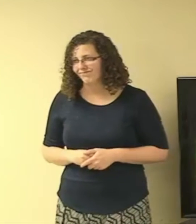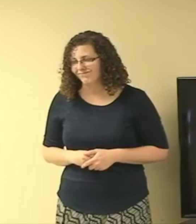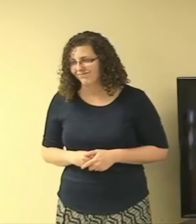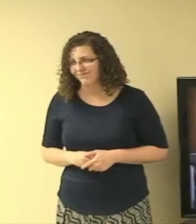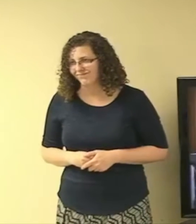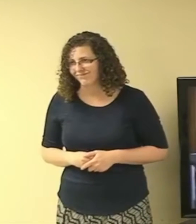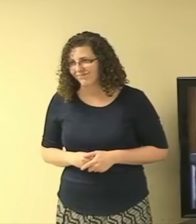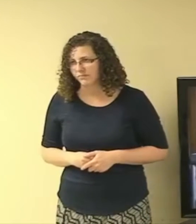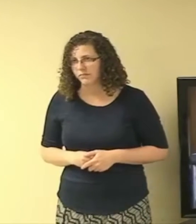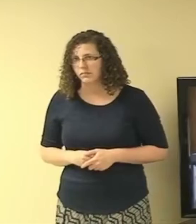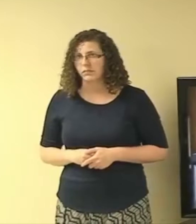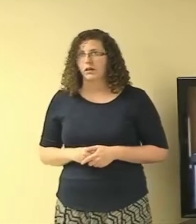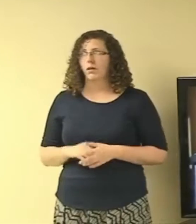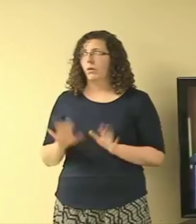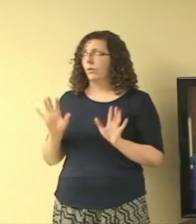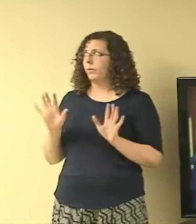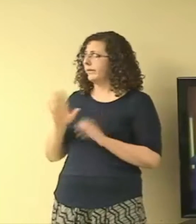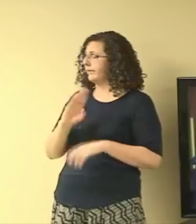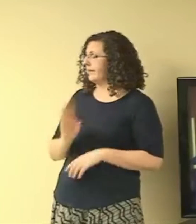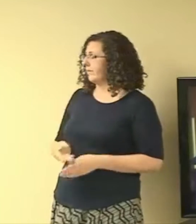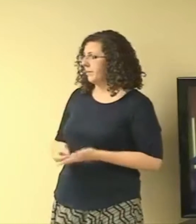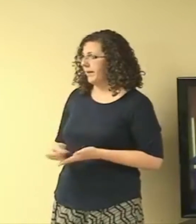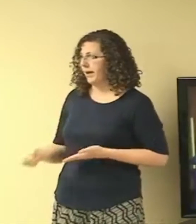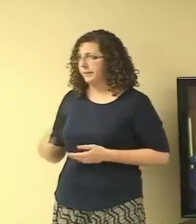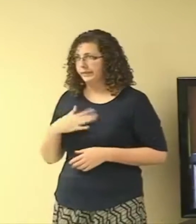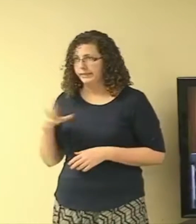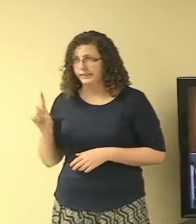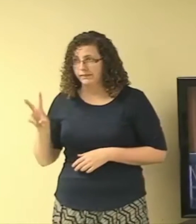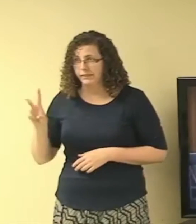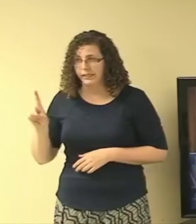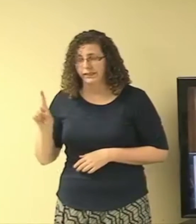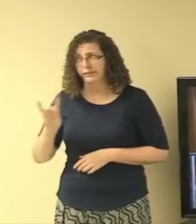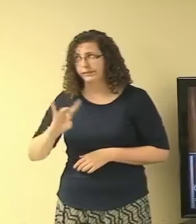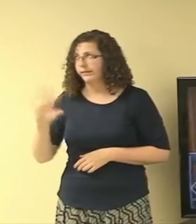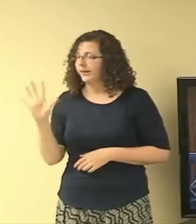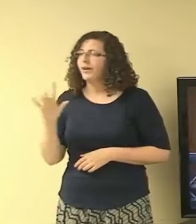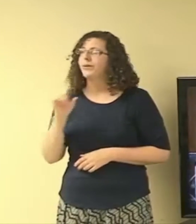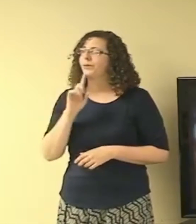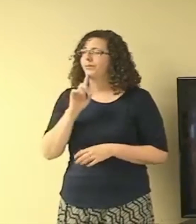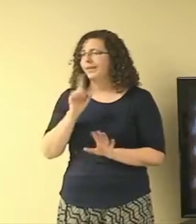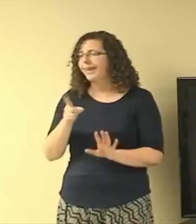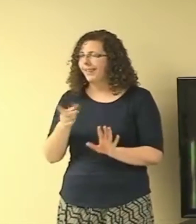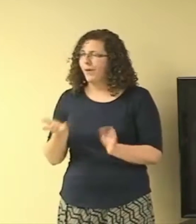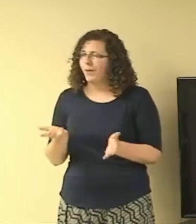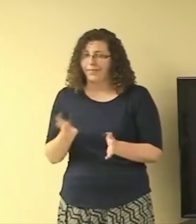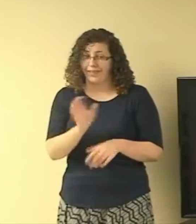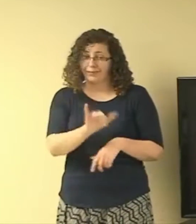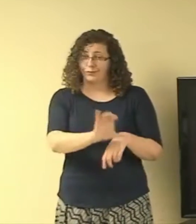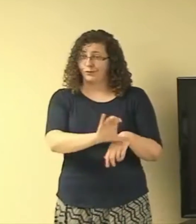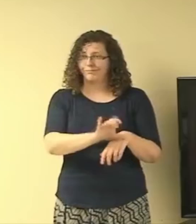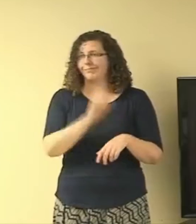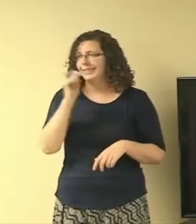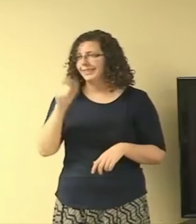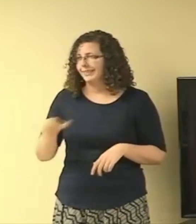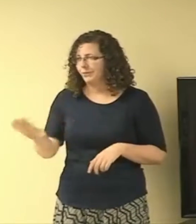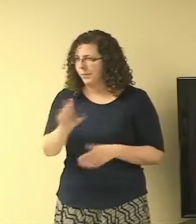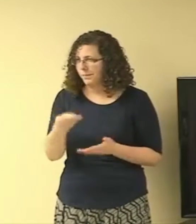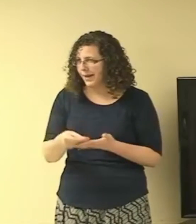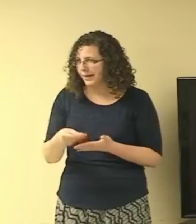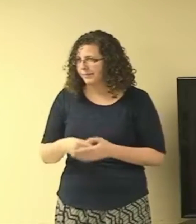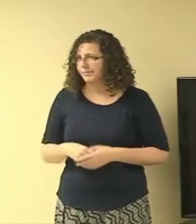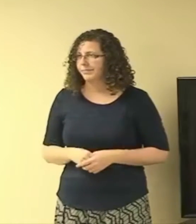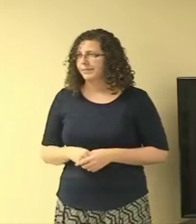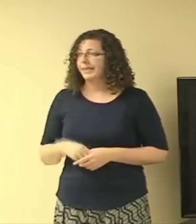Now, they'll never buy the DVD series, will they? No, seriously, that church does not need your money. You know what that church needs? It needs